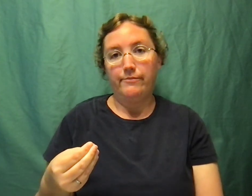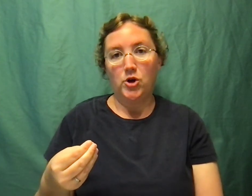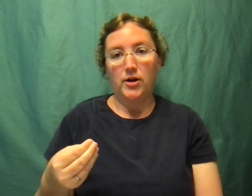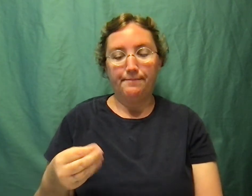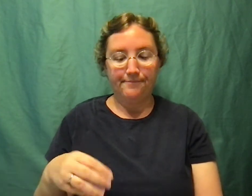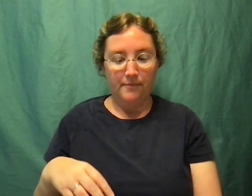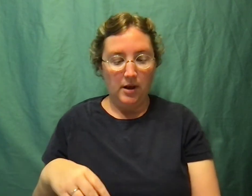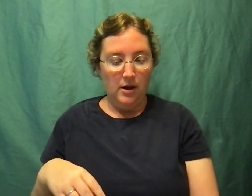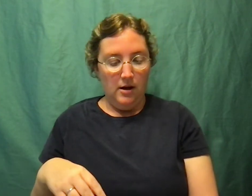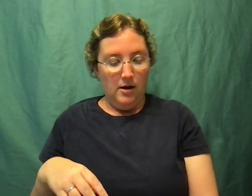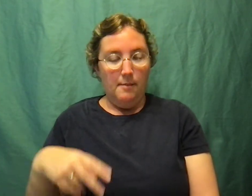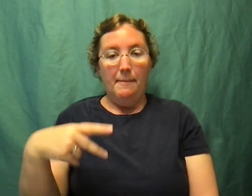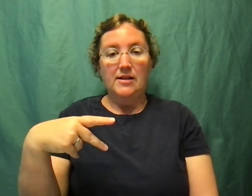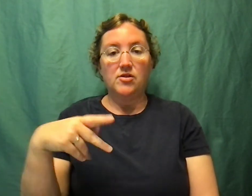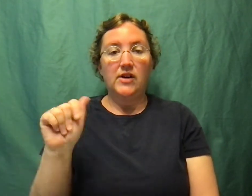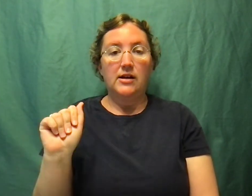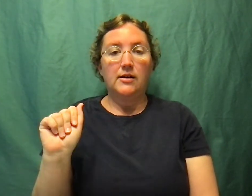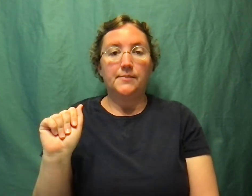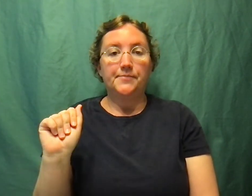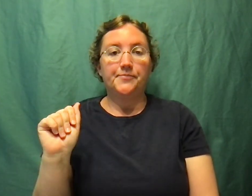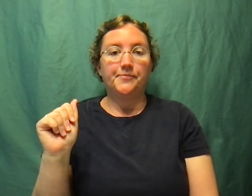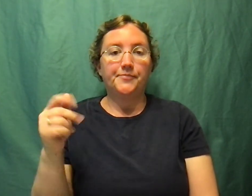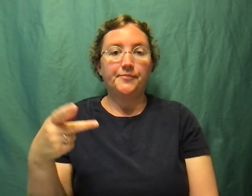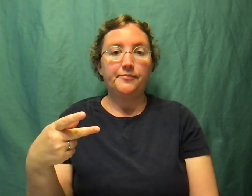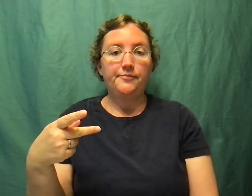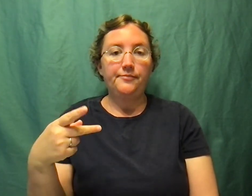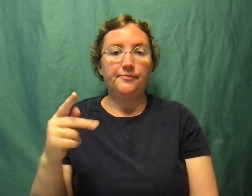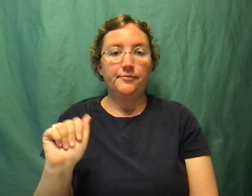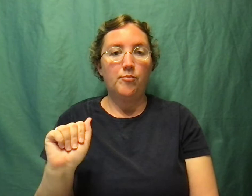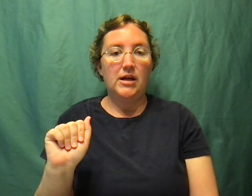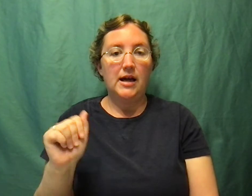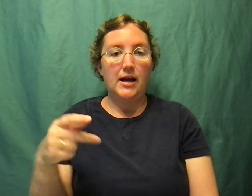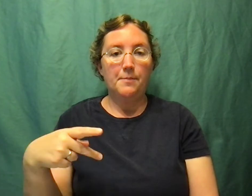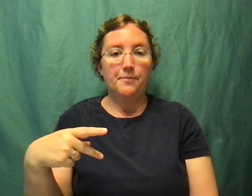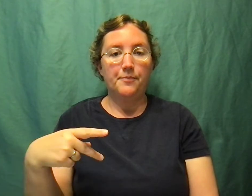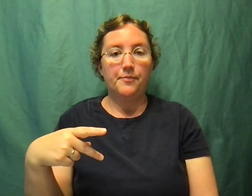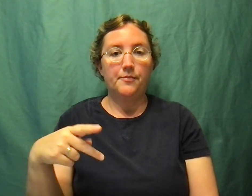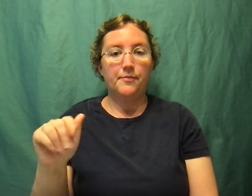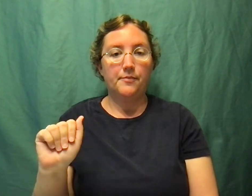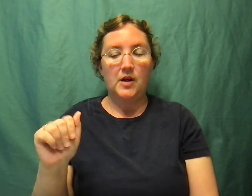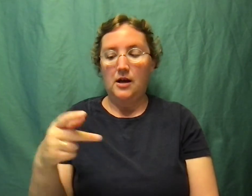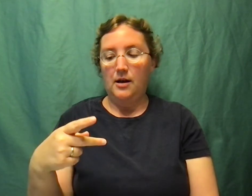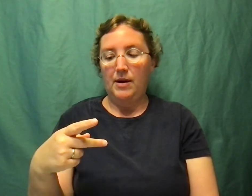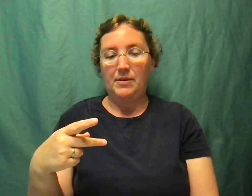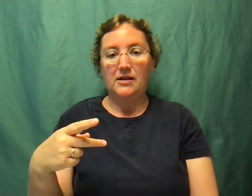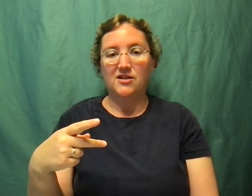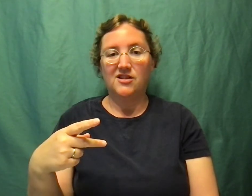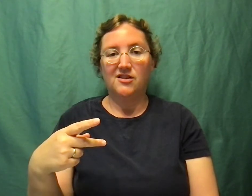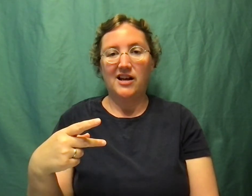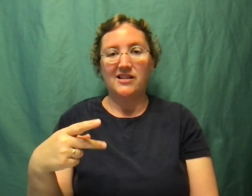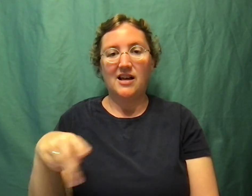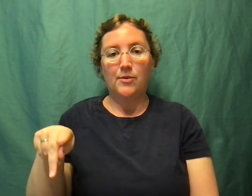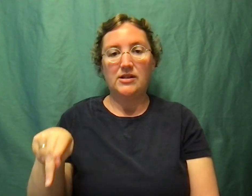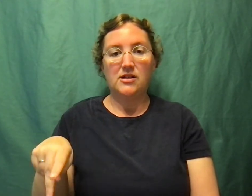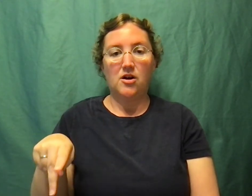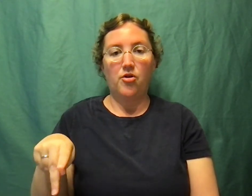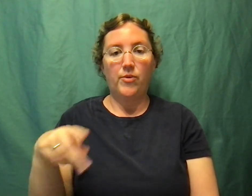Sorry. Pennsylvania, P-A. And my P is just still kind of sideways. It's not all the way